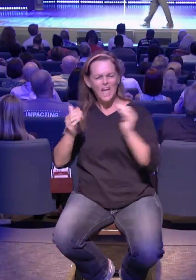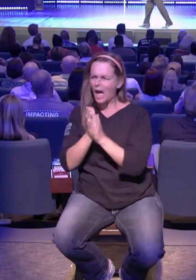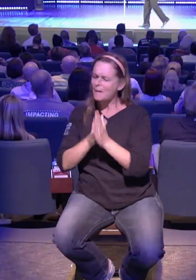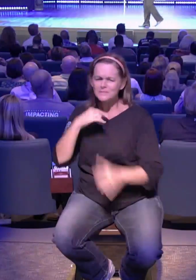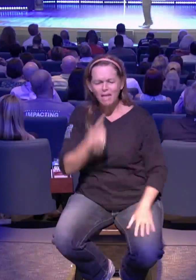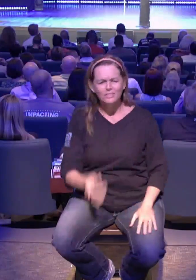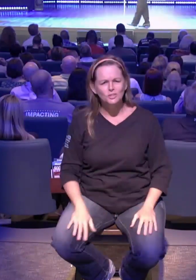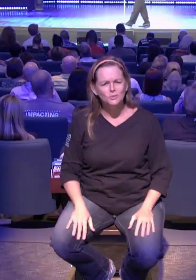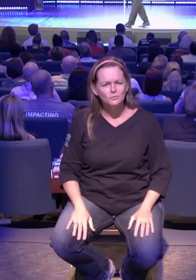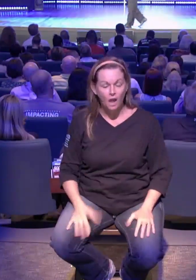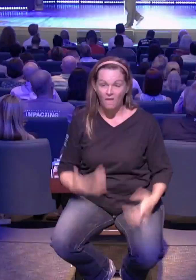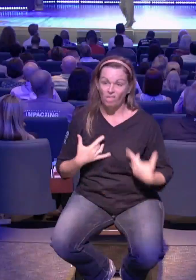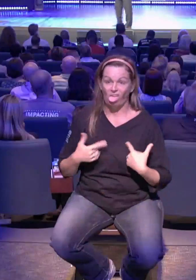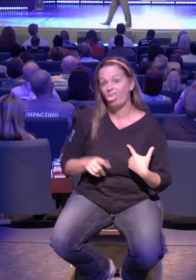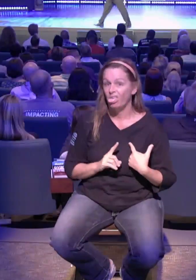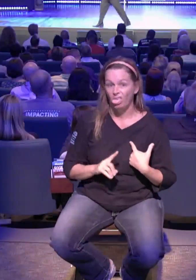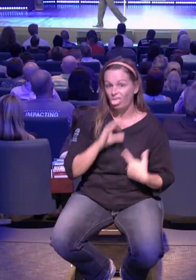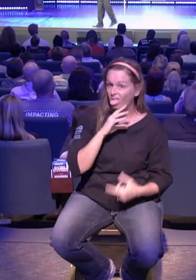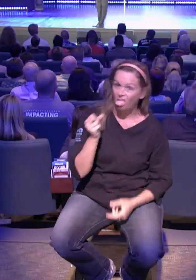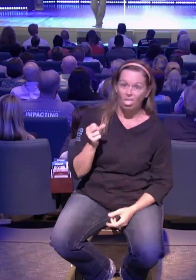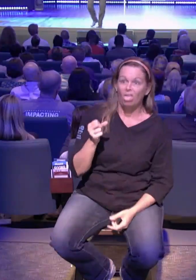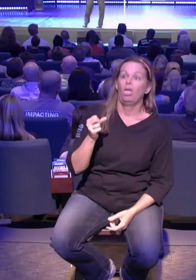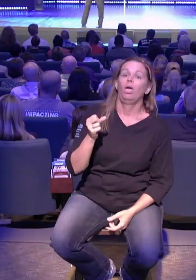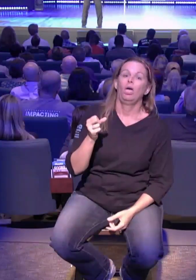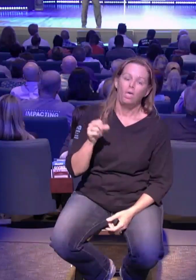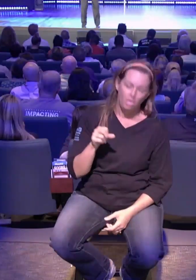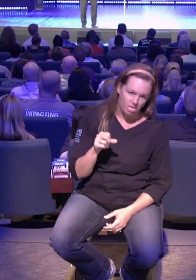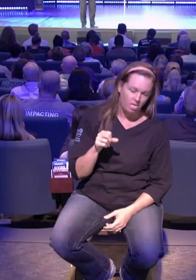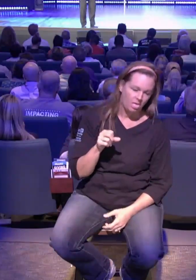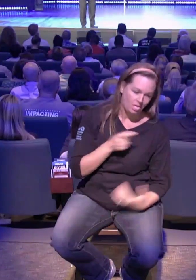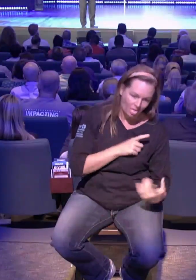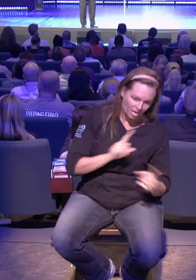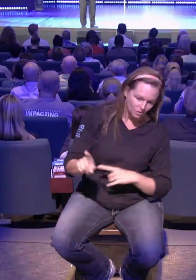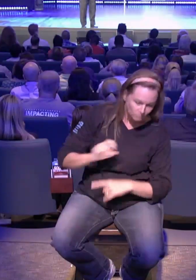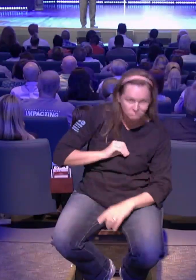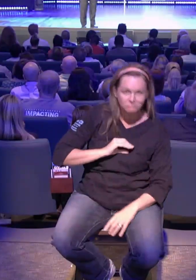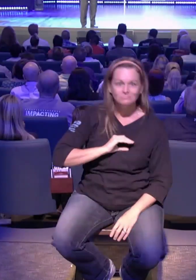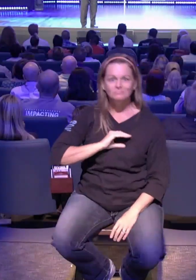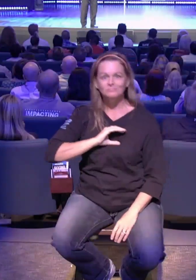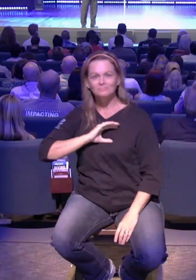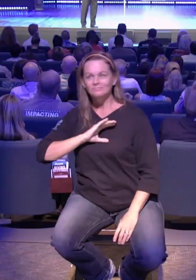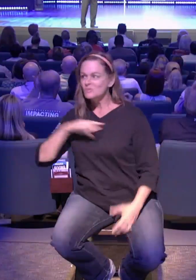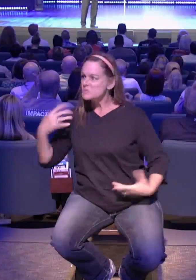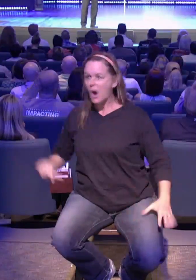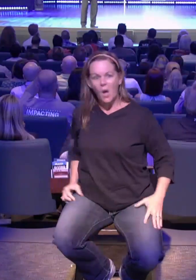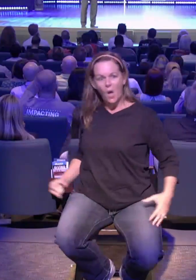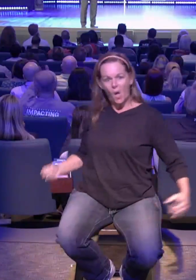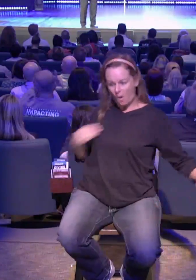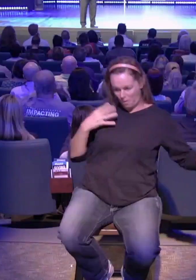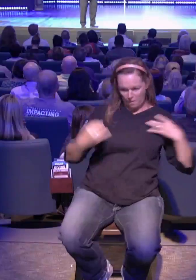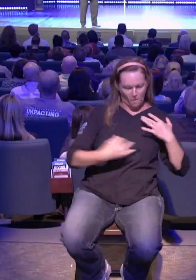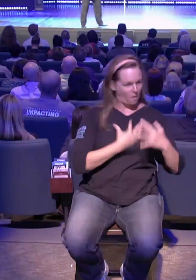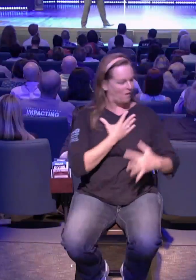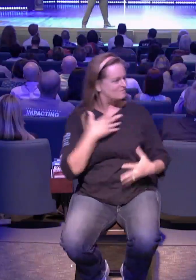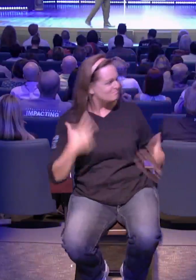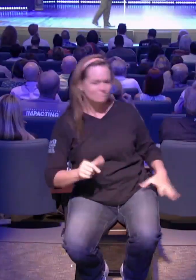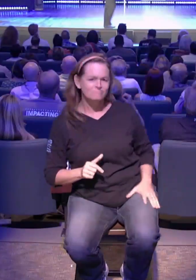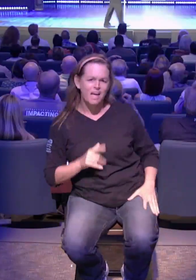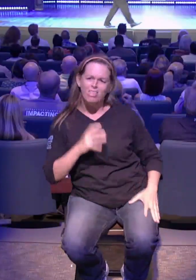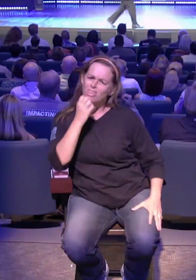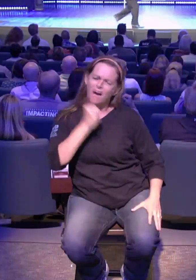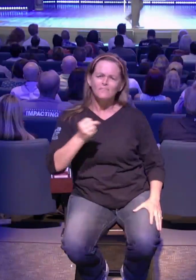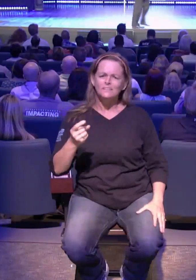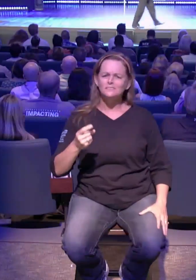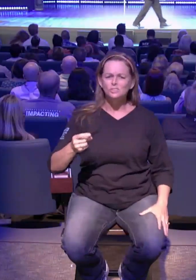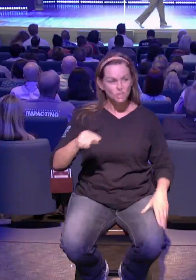I need encouragement. I tell you what, you battle all week long. You need to go somewhere where you can be refreshed. Man, you ought to hang with me on the weekends because I'm hanging